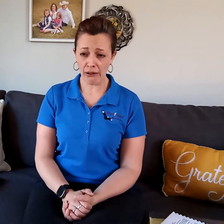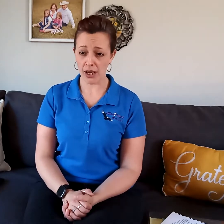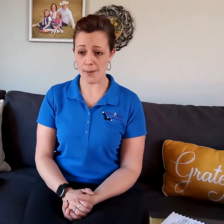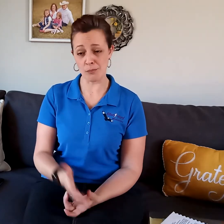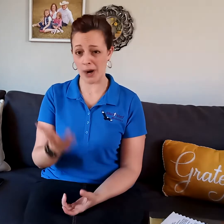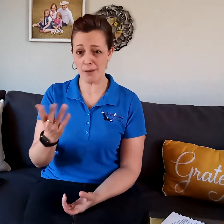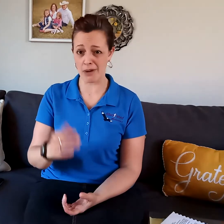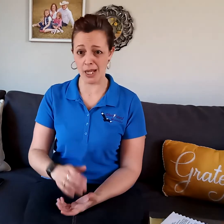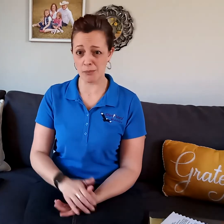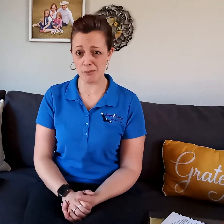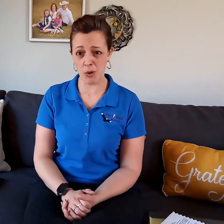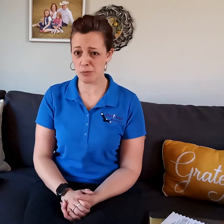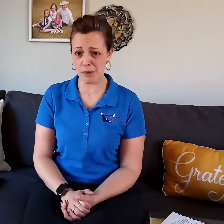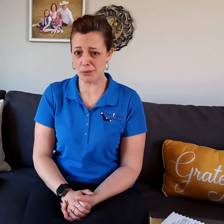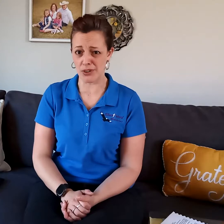I mean, Brett might, but most people don't.